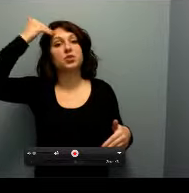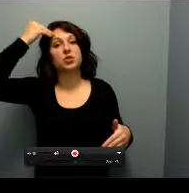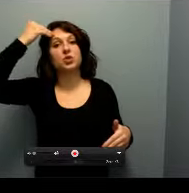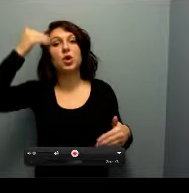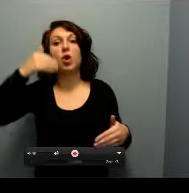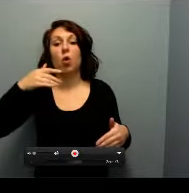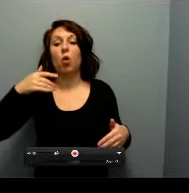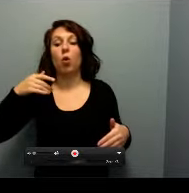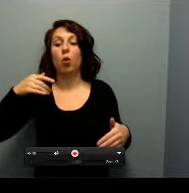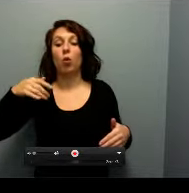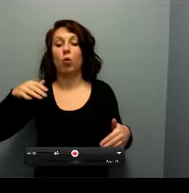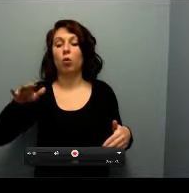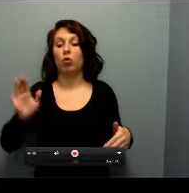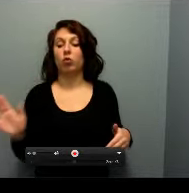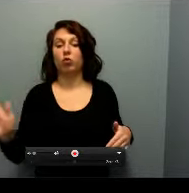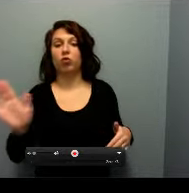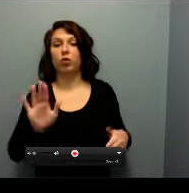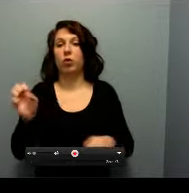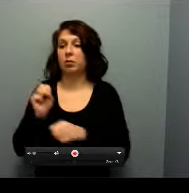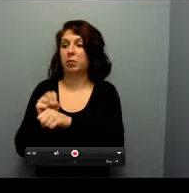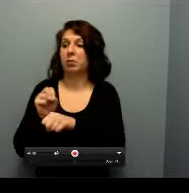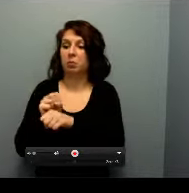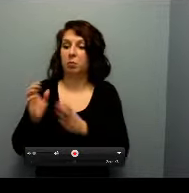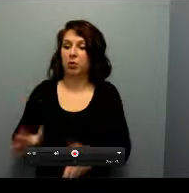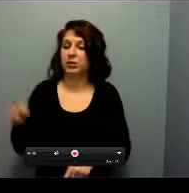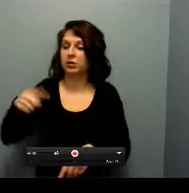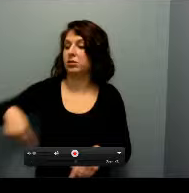their personalities and their styles.